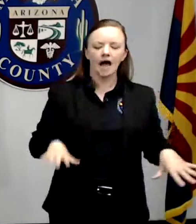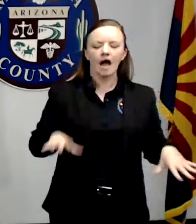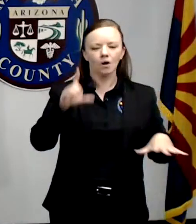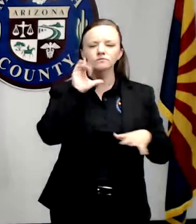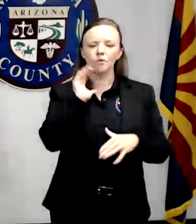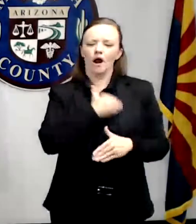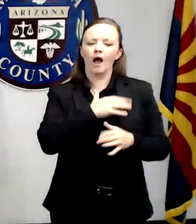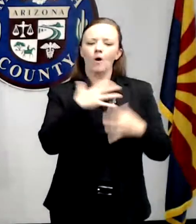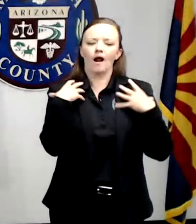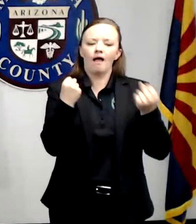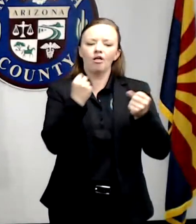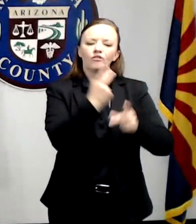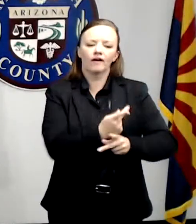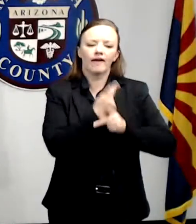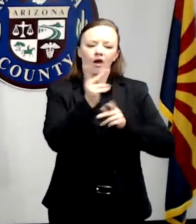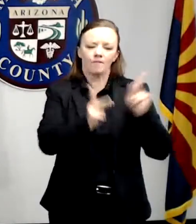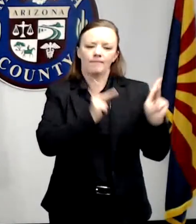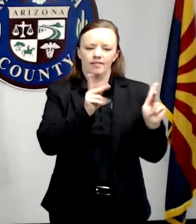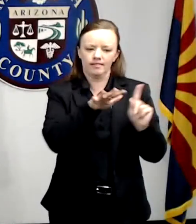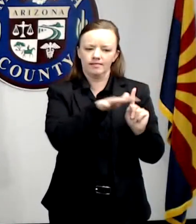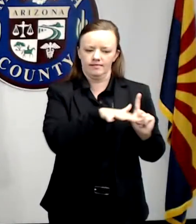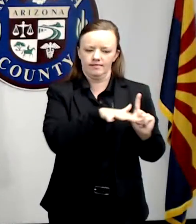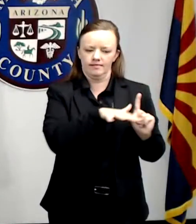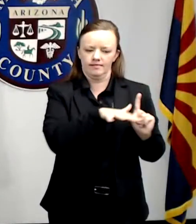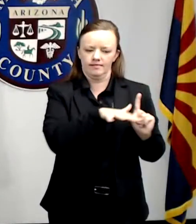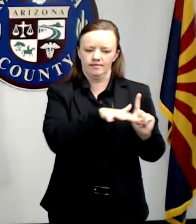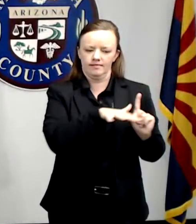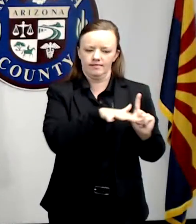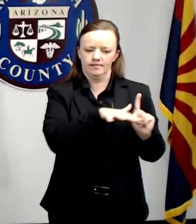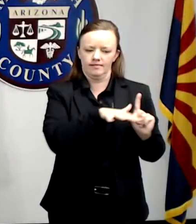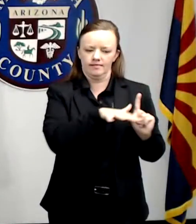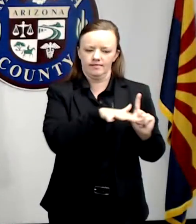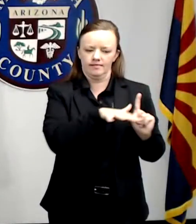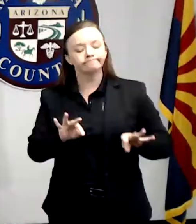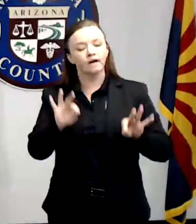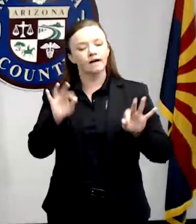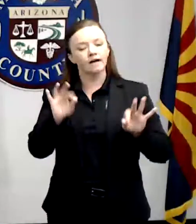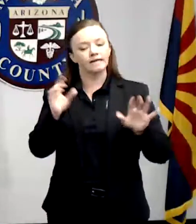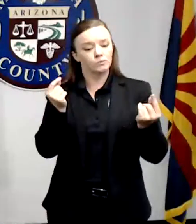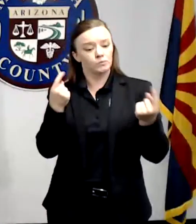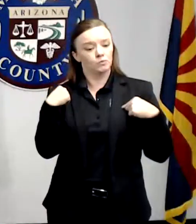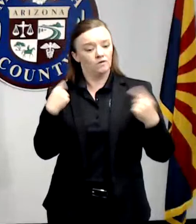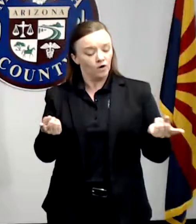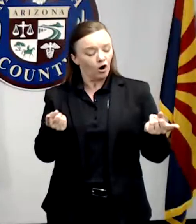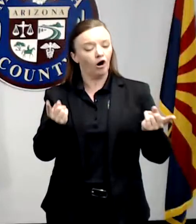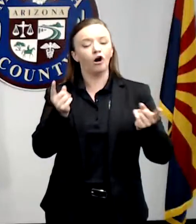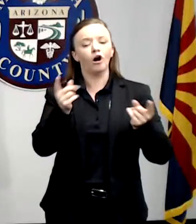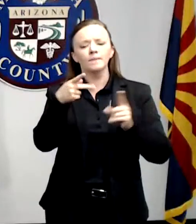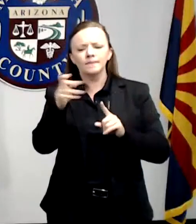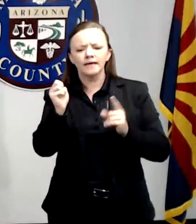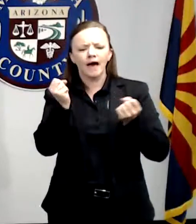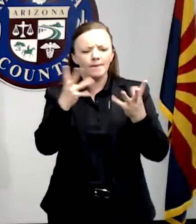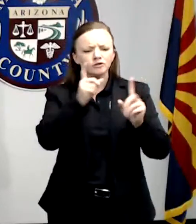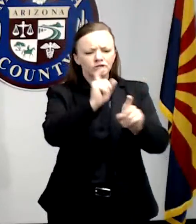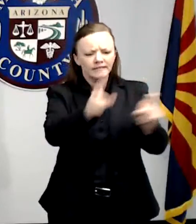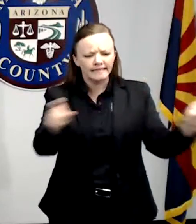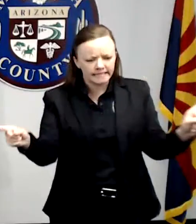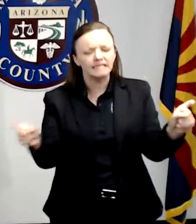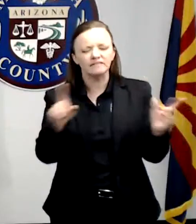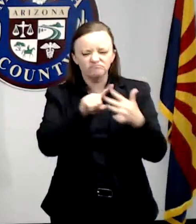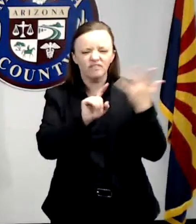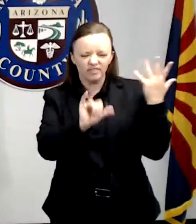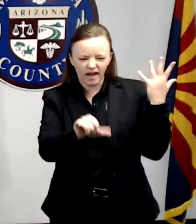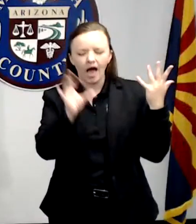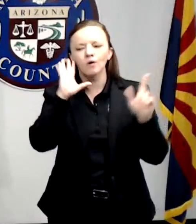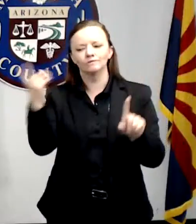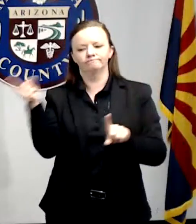our community. To talk a little bit more about what we've done so far, to members of our community, I'd like to invite Robert Rowley,